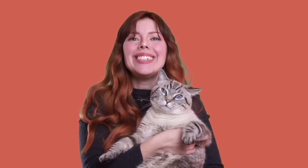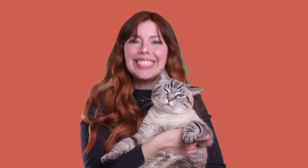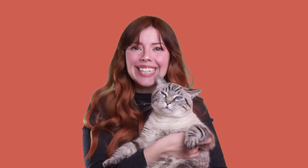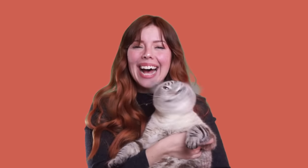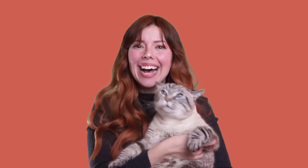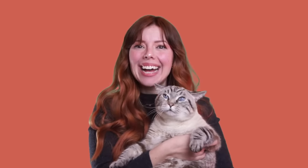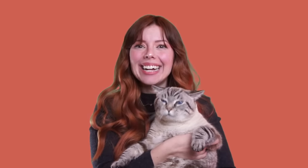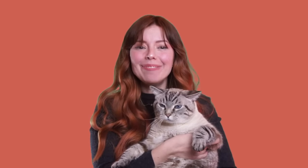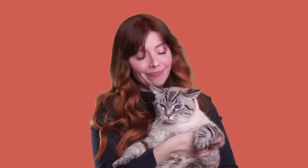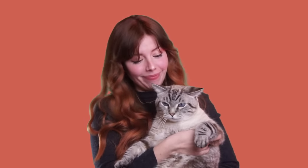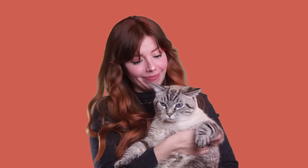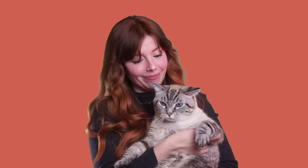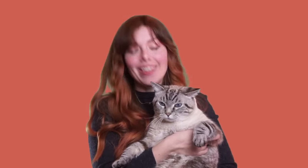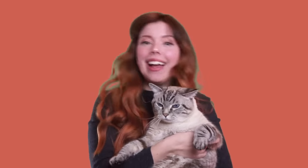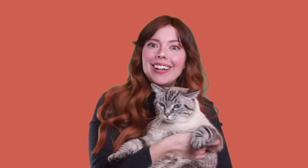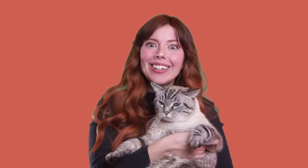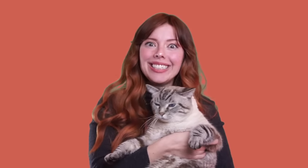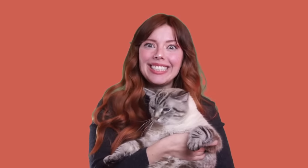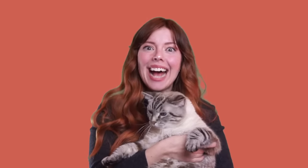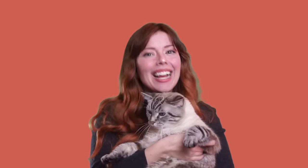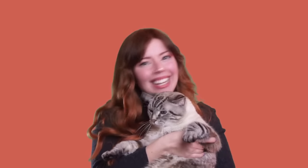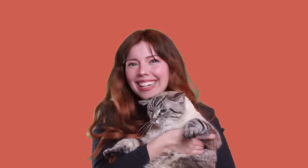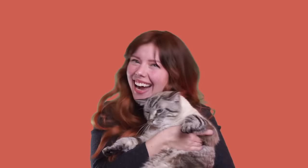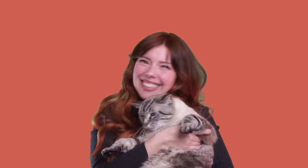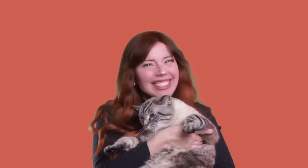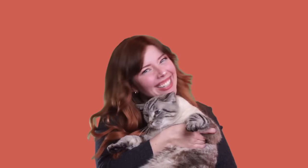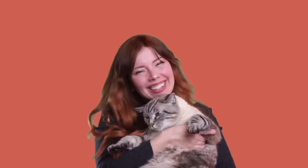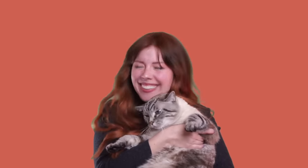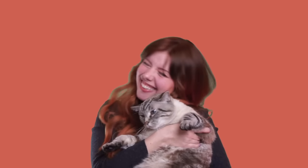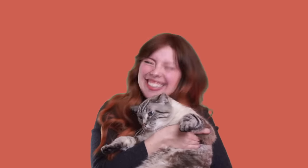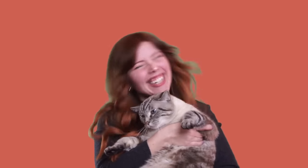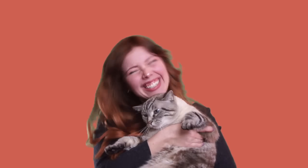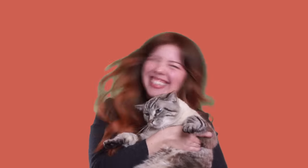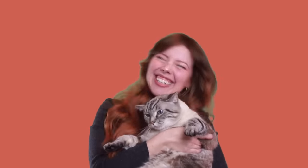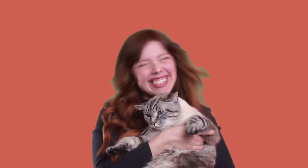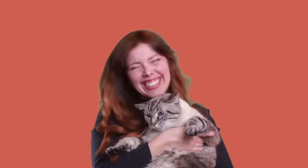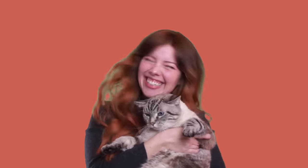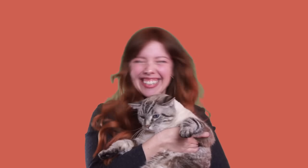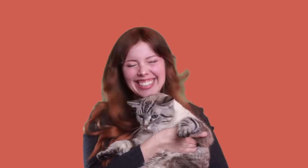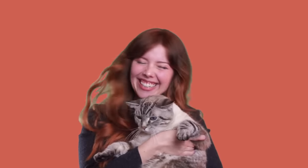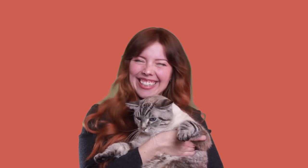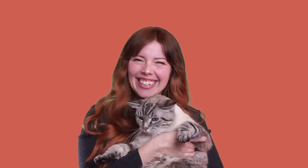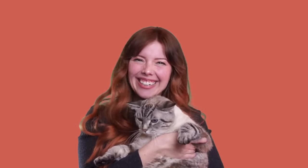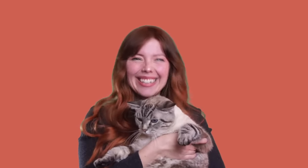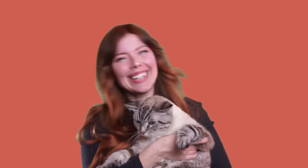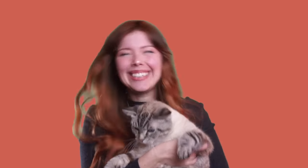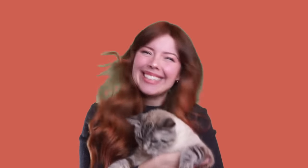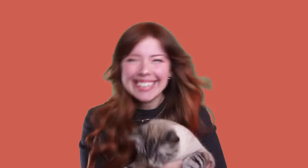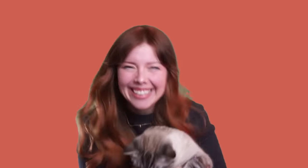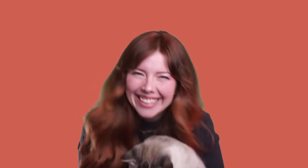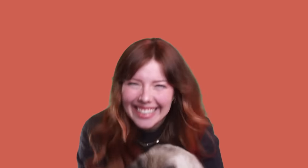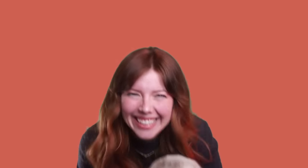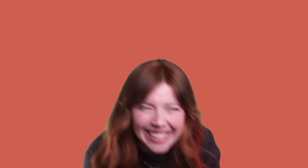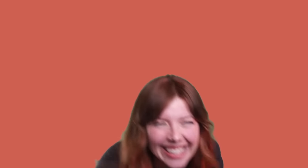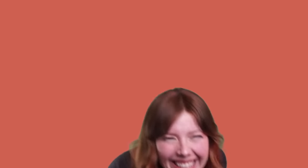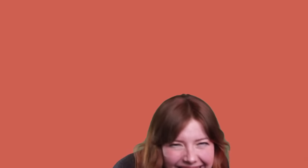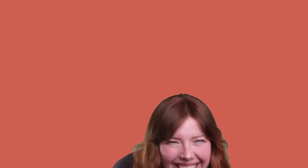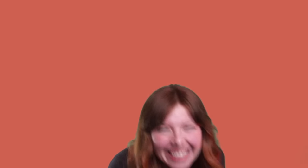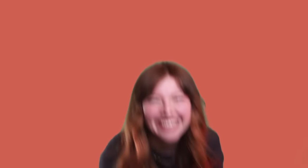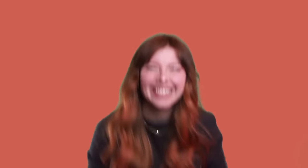chat. Le chat. He got tickled. Tickle, tickle, tickle, tickle. Tickle, tickle, tickle,